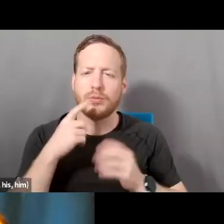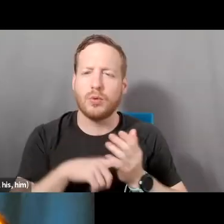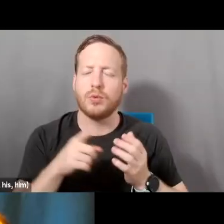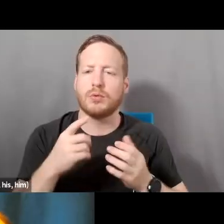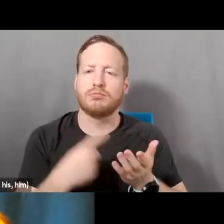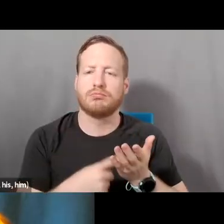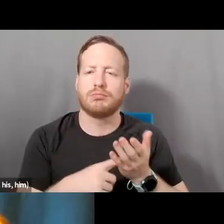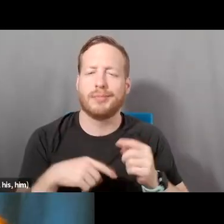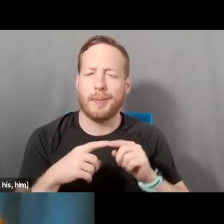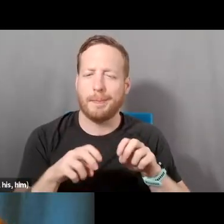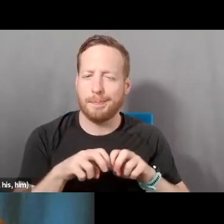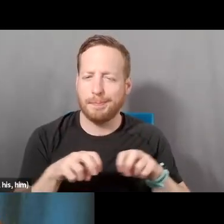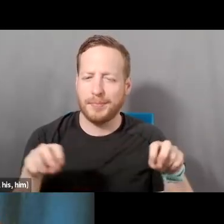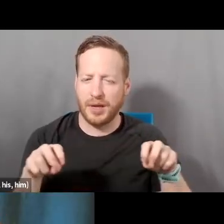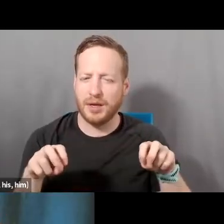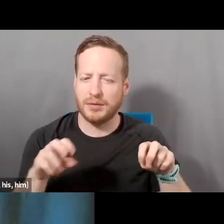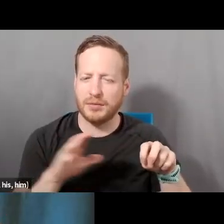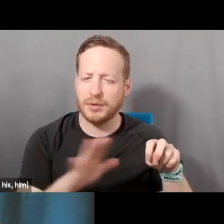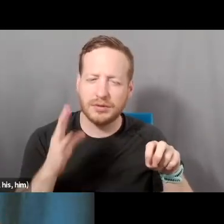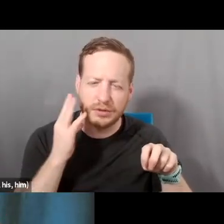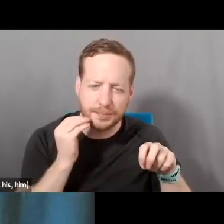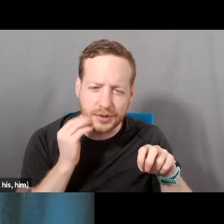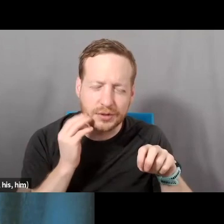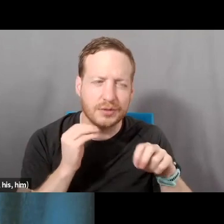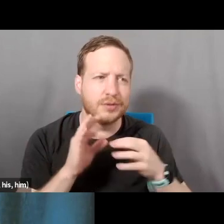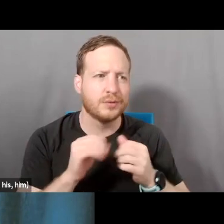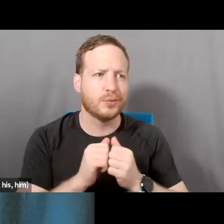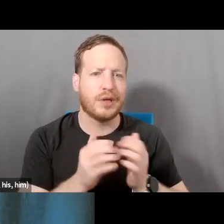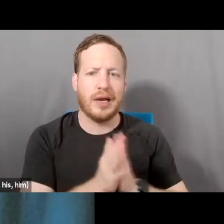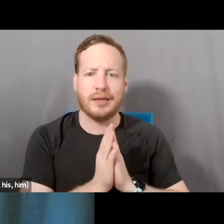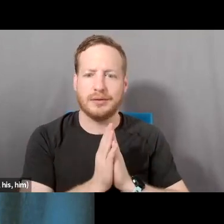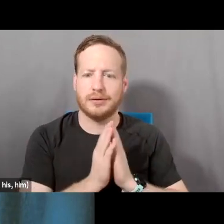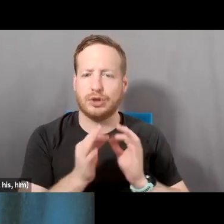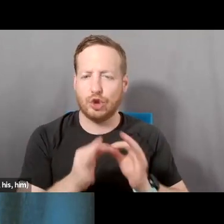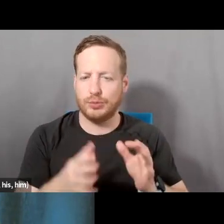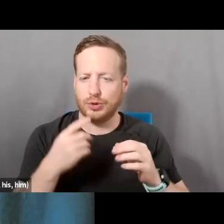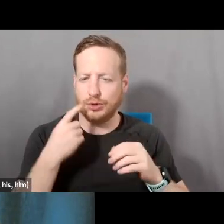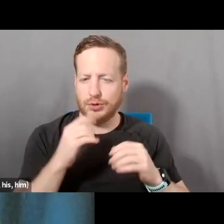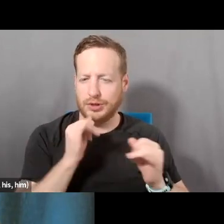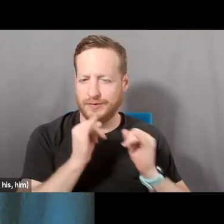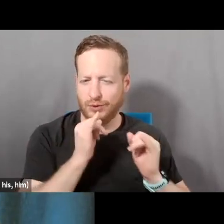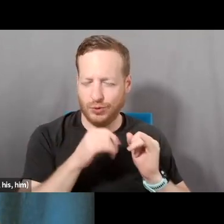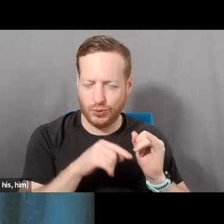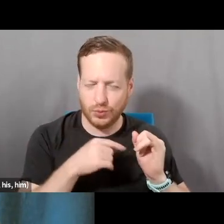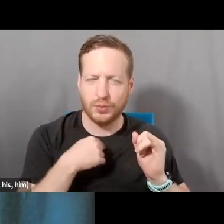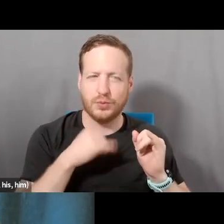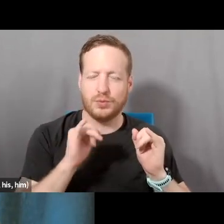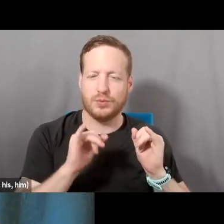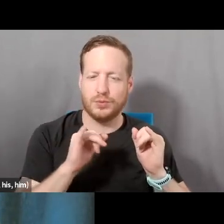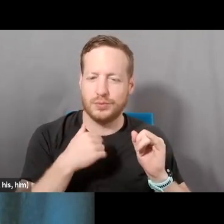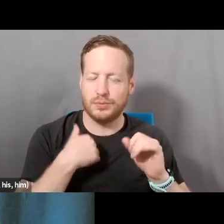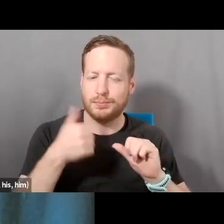Really enjoyed your report and the discussion about the panel and their experiences